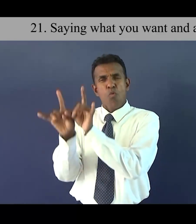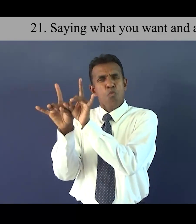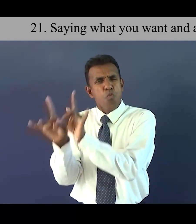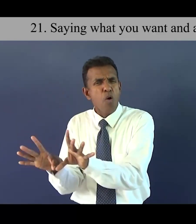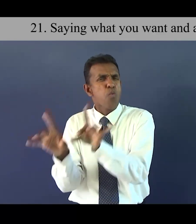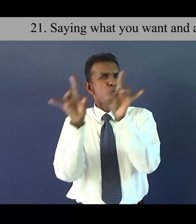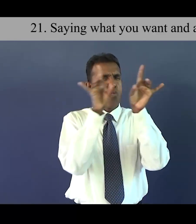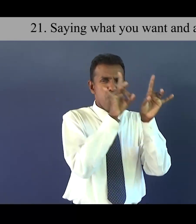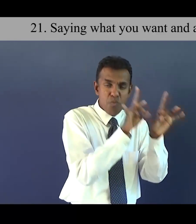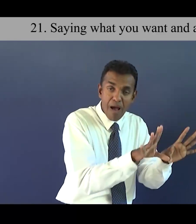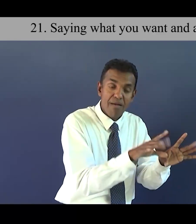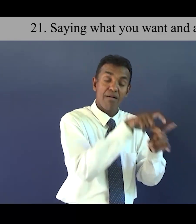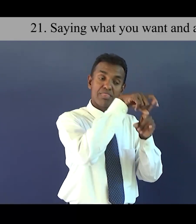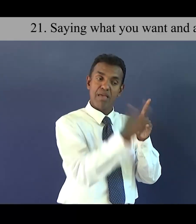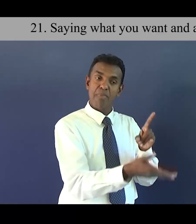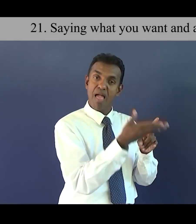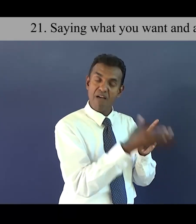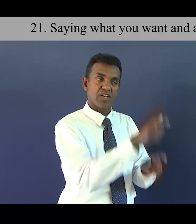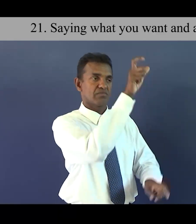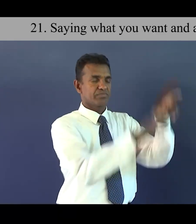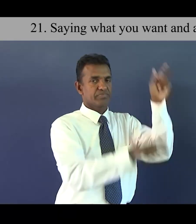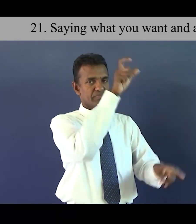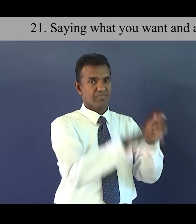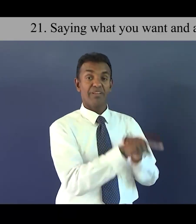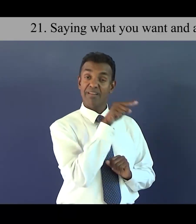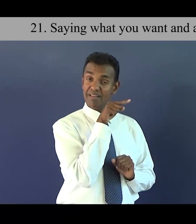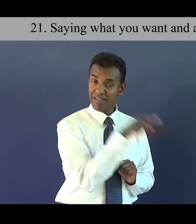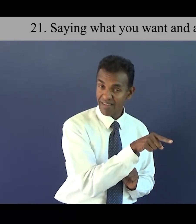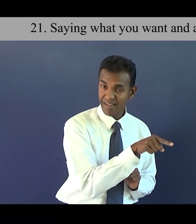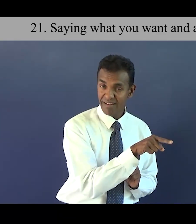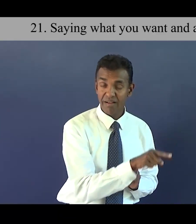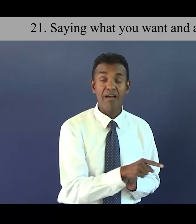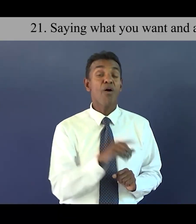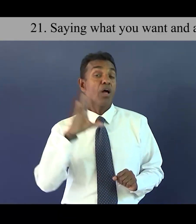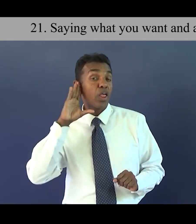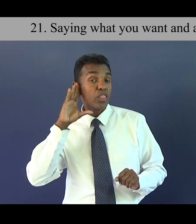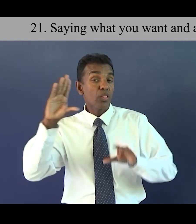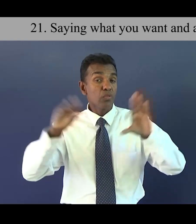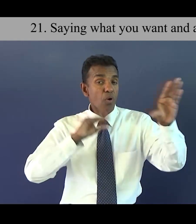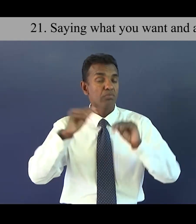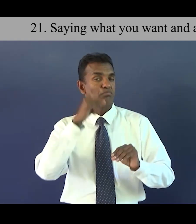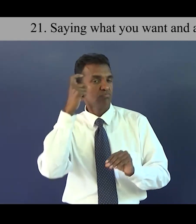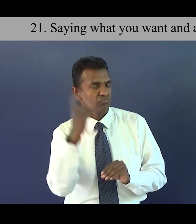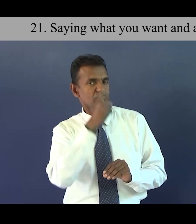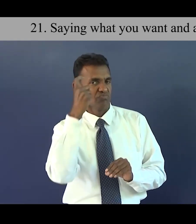give information and to say what they want, the same as everyone